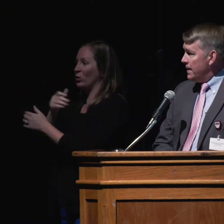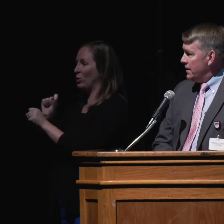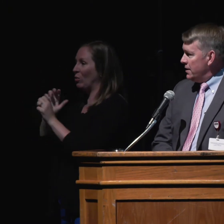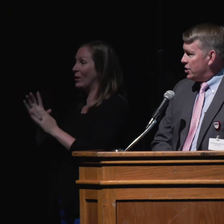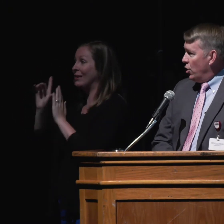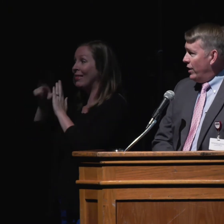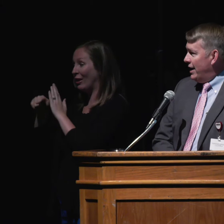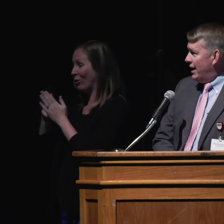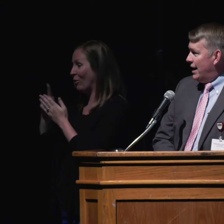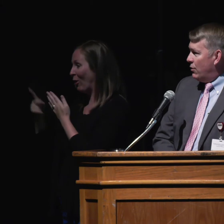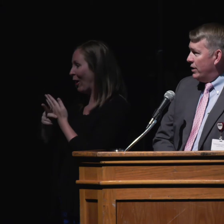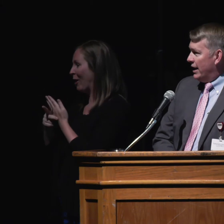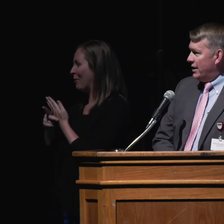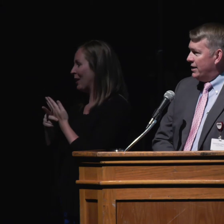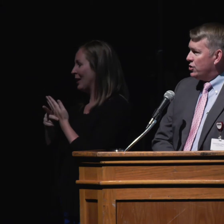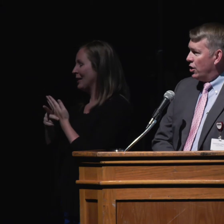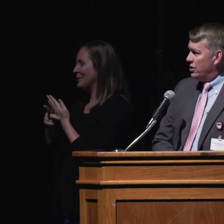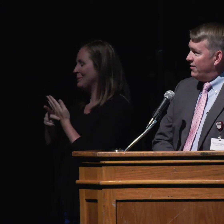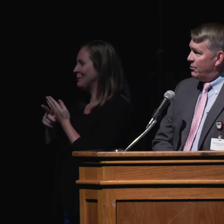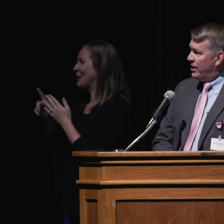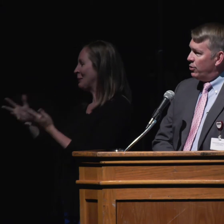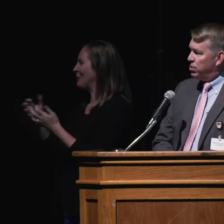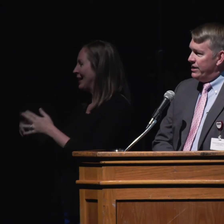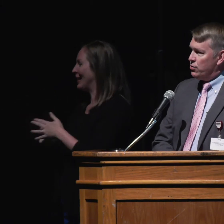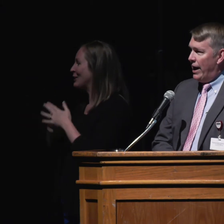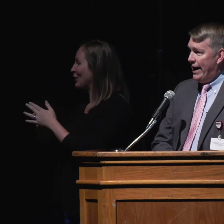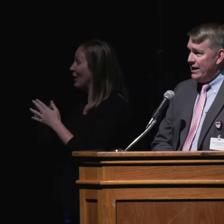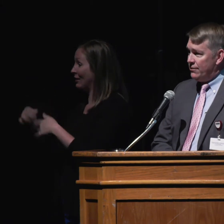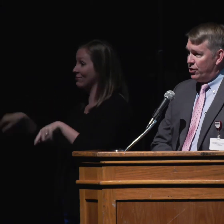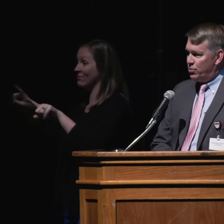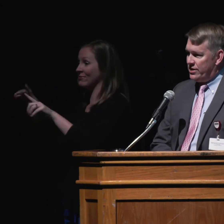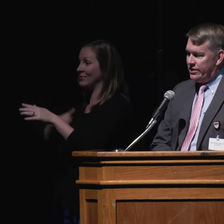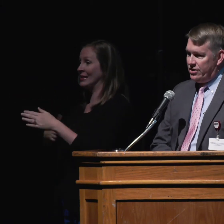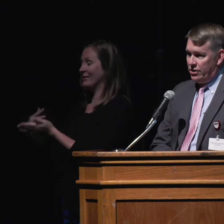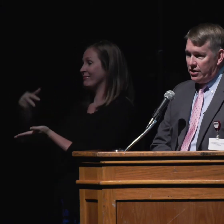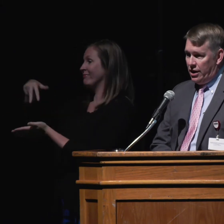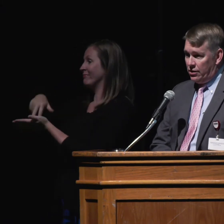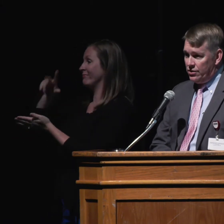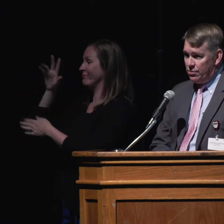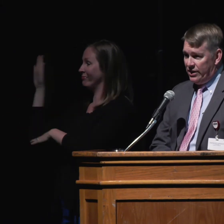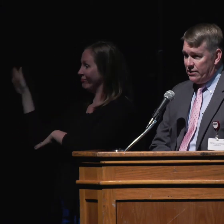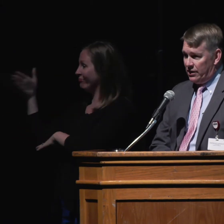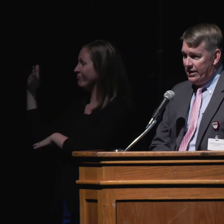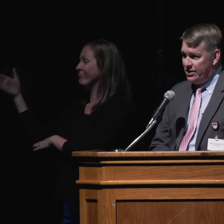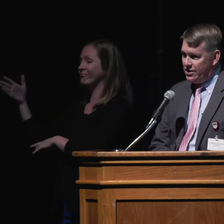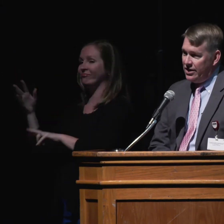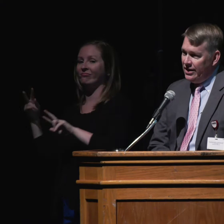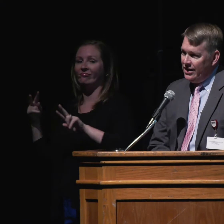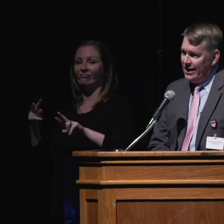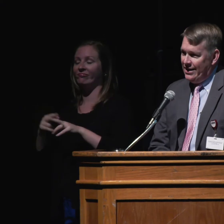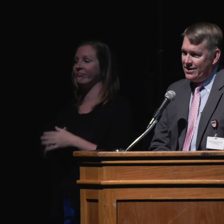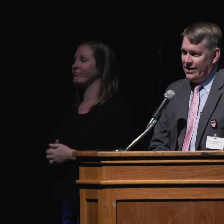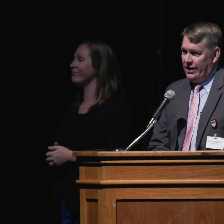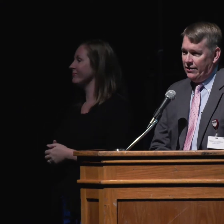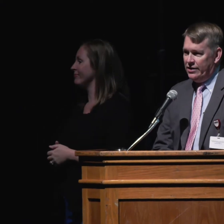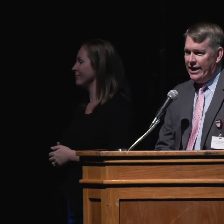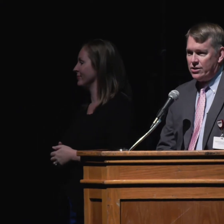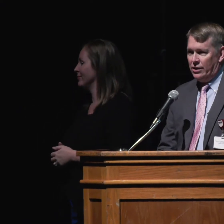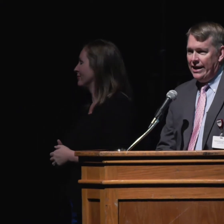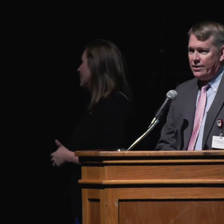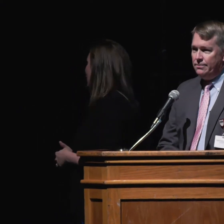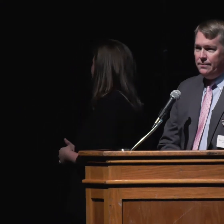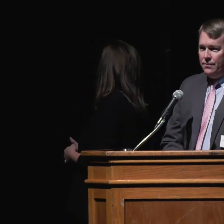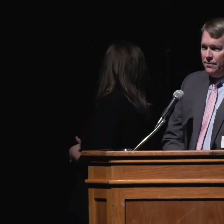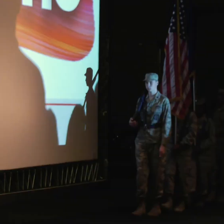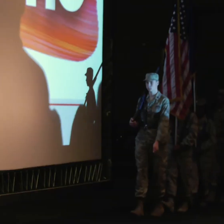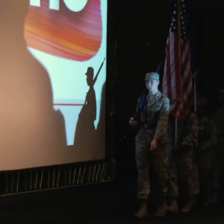program. So we'd like to get started. If everybody would please rise for the presentation of the colors, the Pledge of Allegiance, and the singing of the